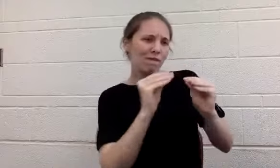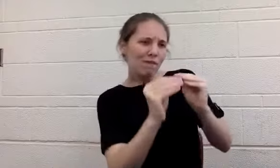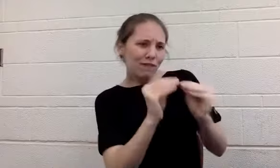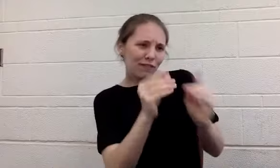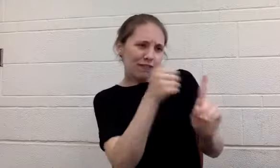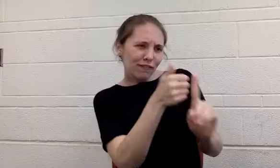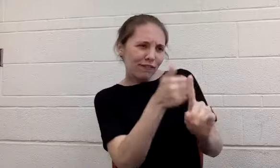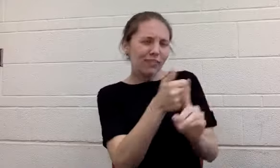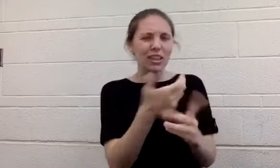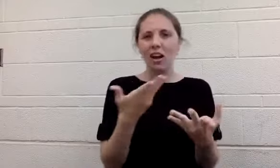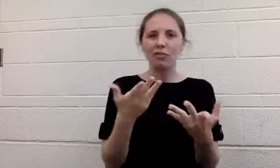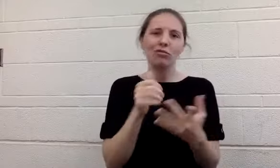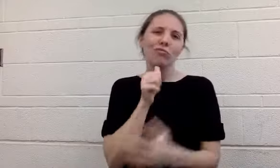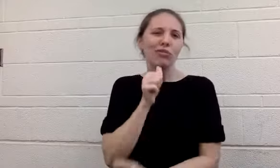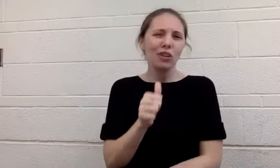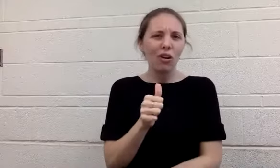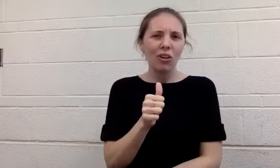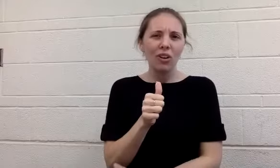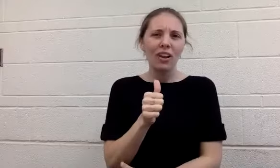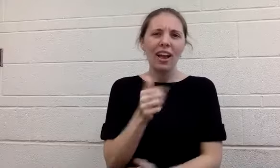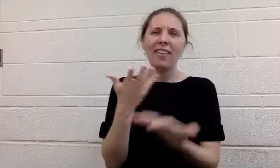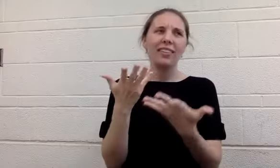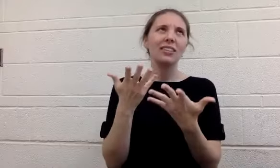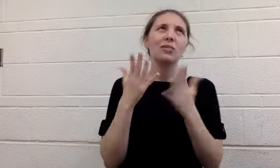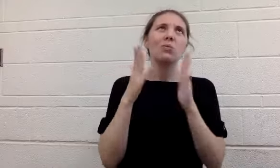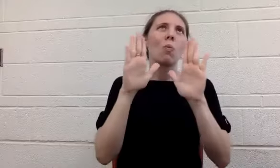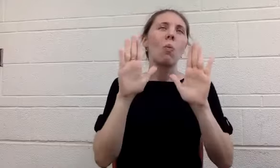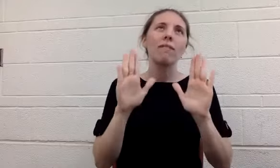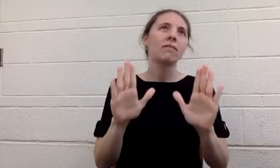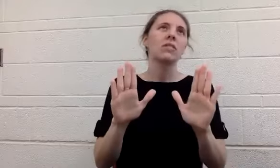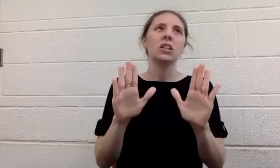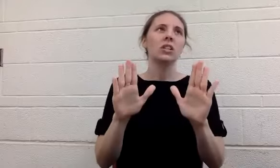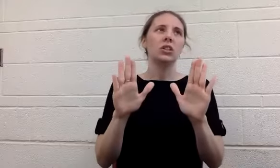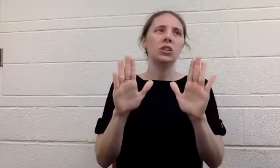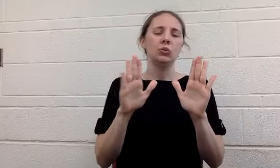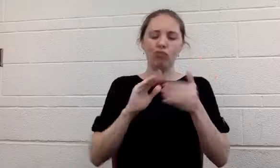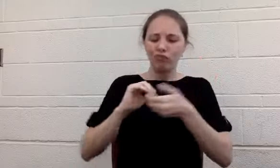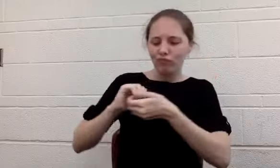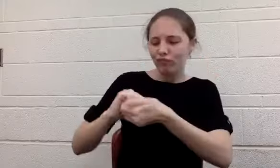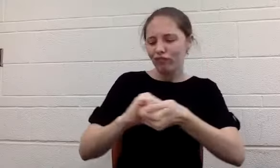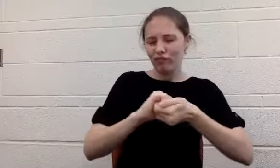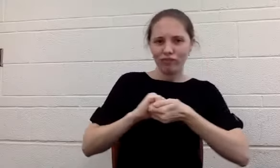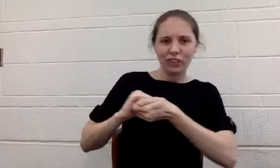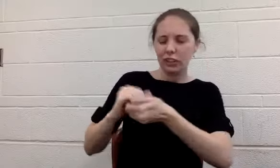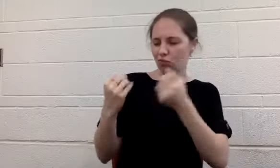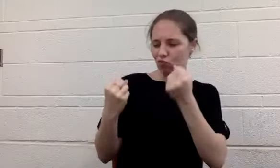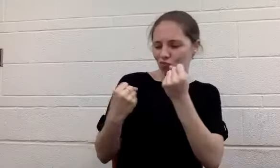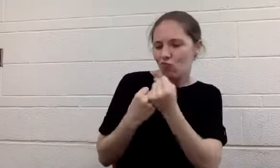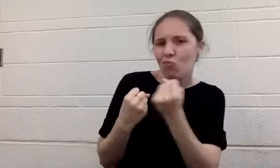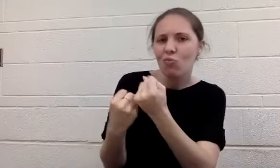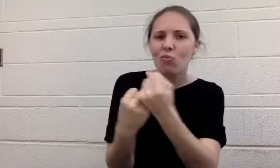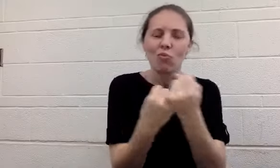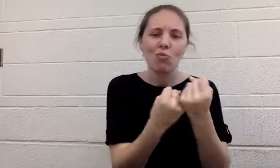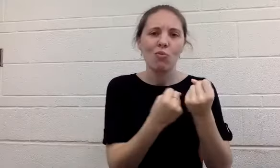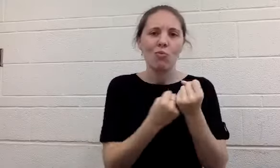at some grandkids. I'm not looking at them because mine are younger, but I know Kathy's dealing with that right now, and the importance